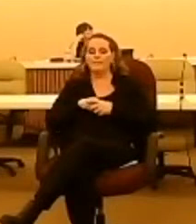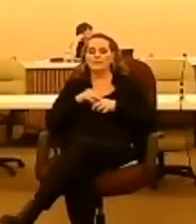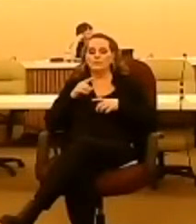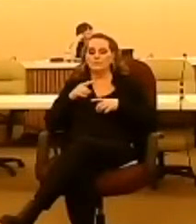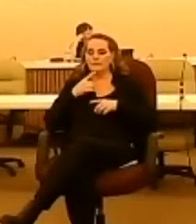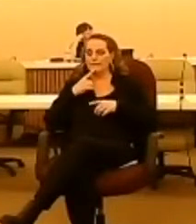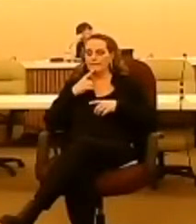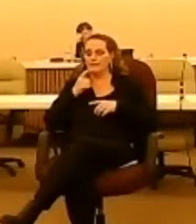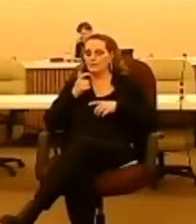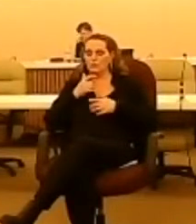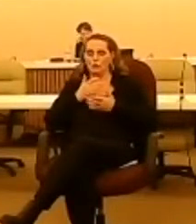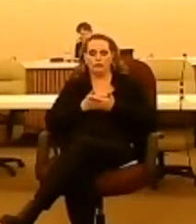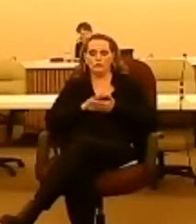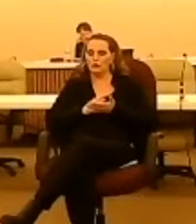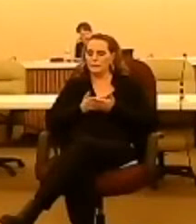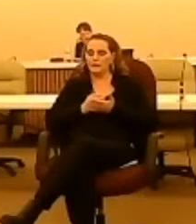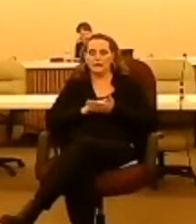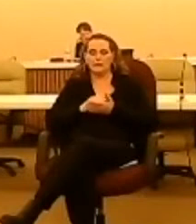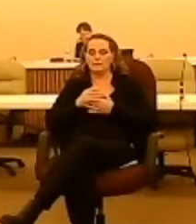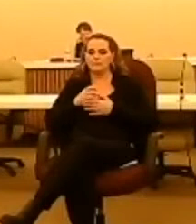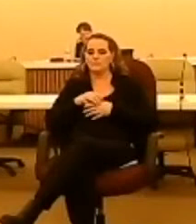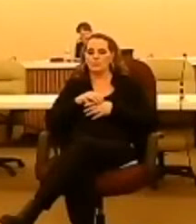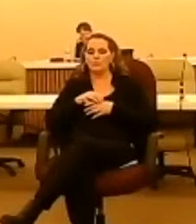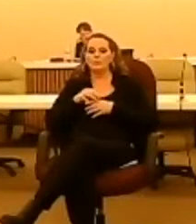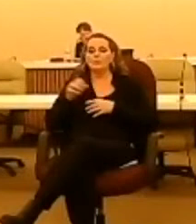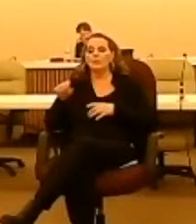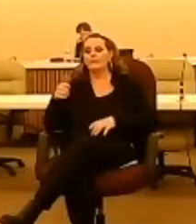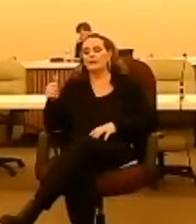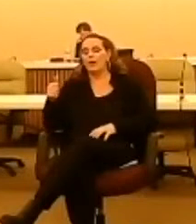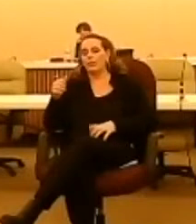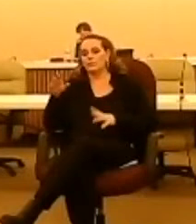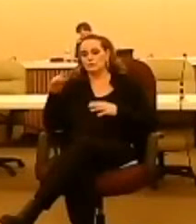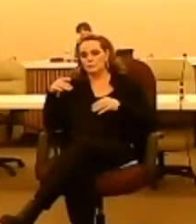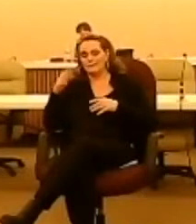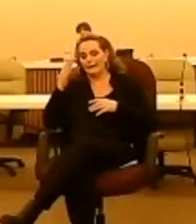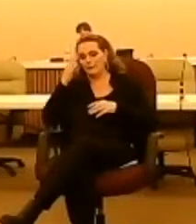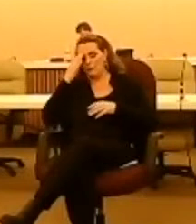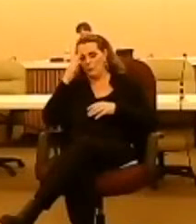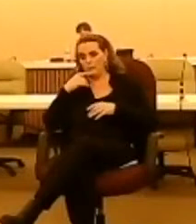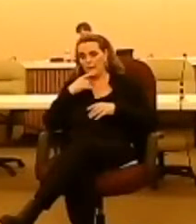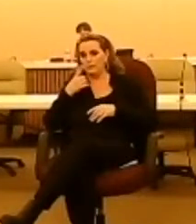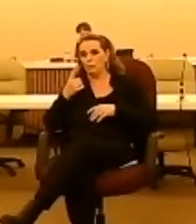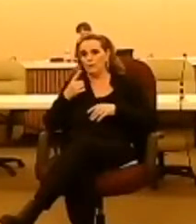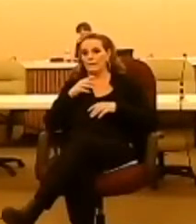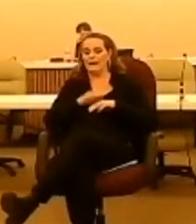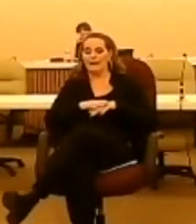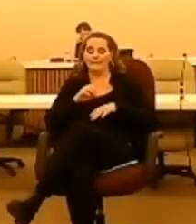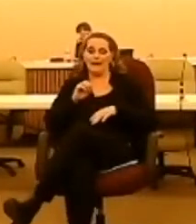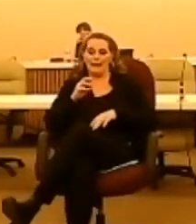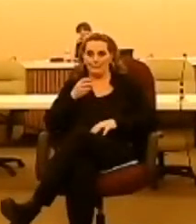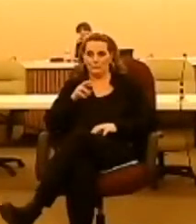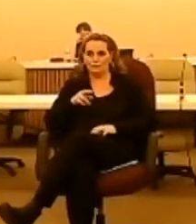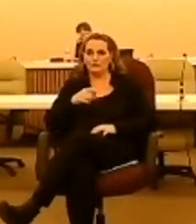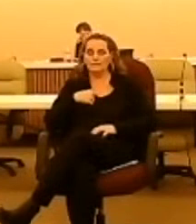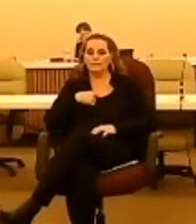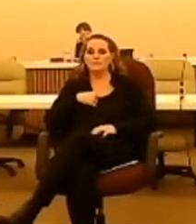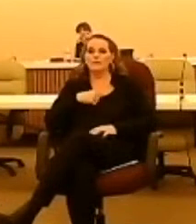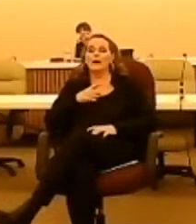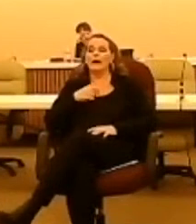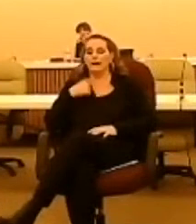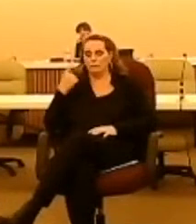frying or cooking. No At frying. your other stores, I know the one on Emerson has cooking in. I have in Emerson.